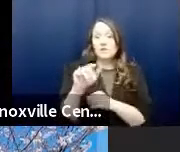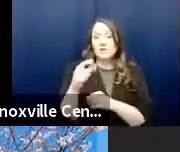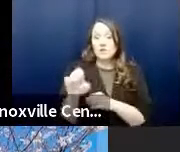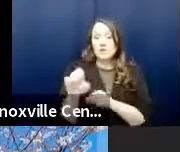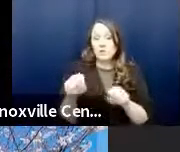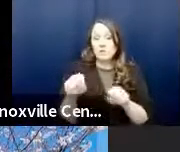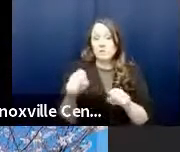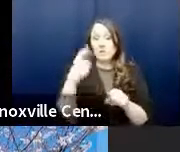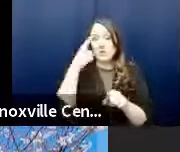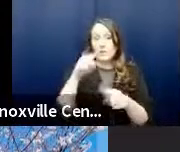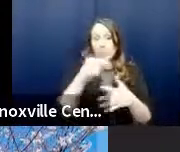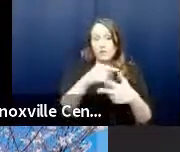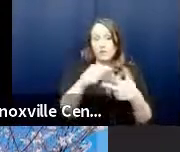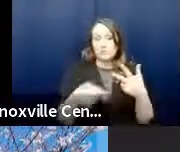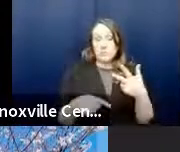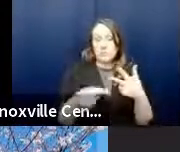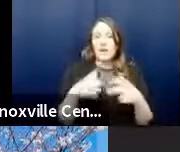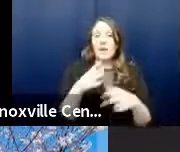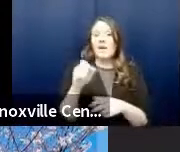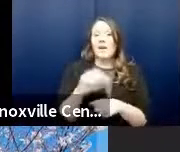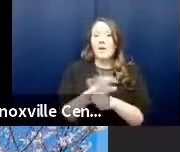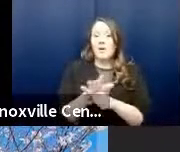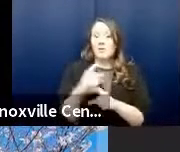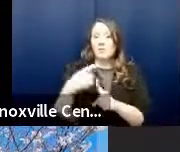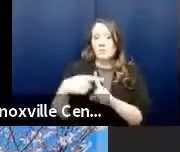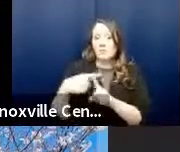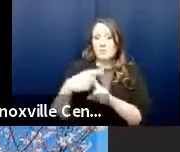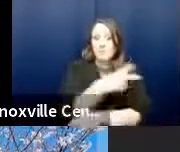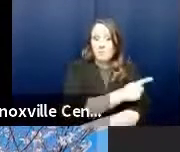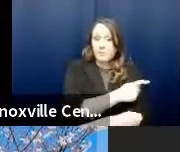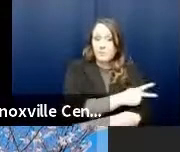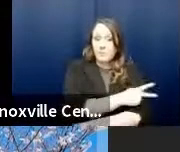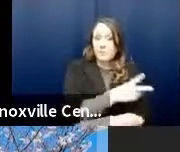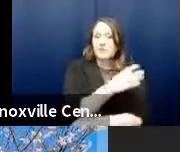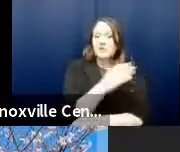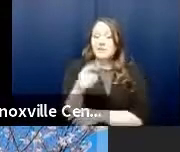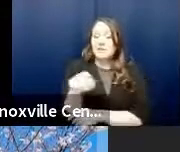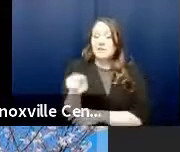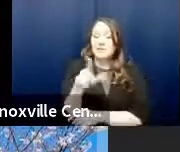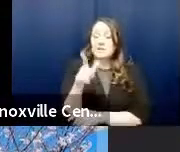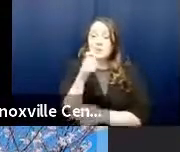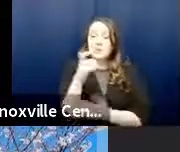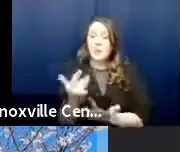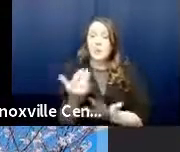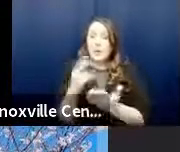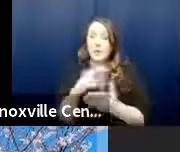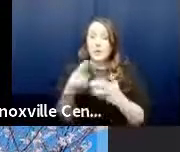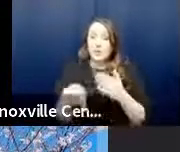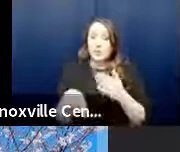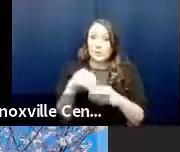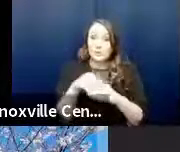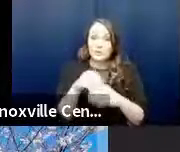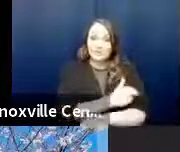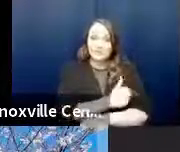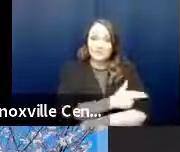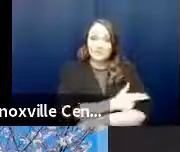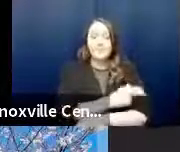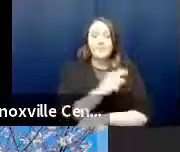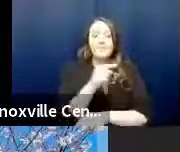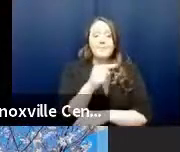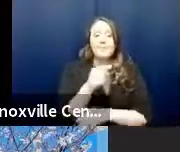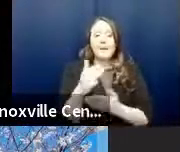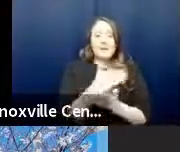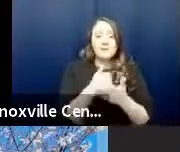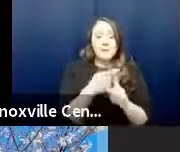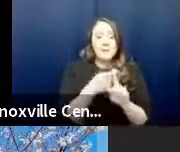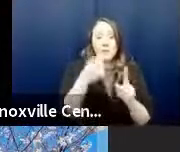categories, as well as the COVID positive patients and the patients with pending test results in the hospital. These data are gathered from